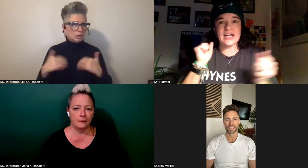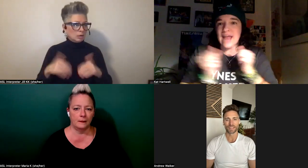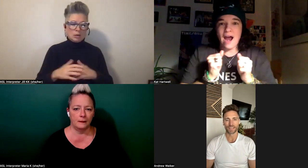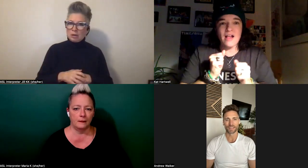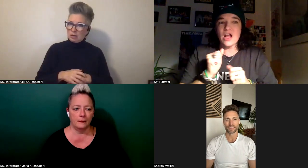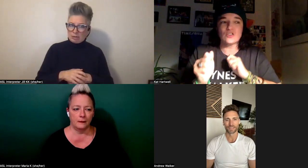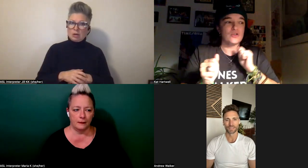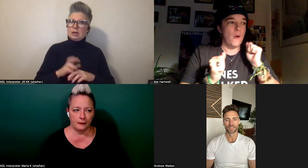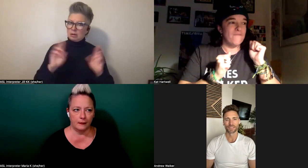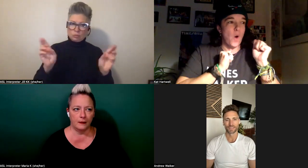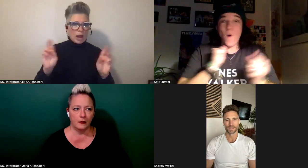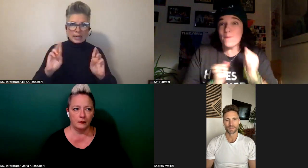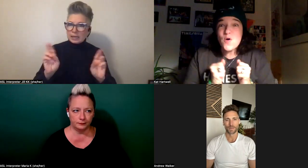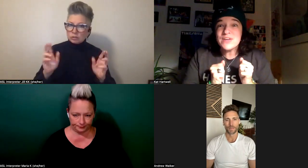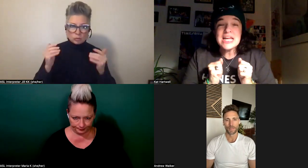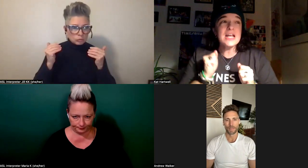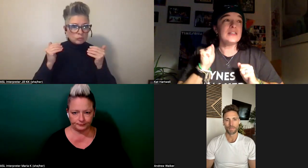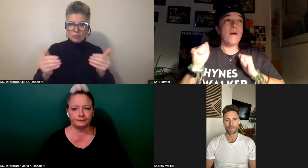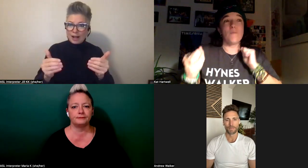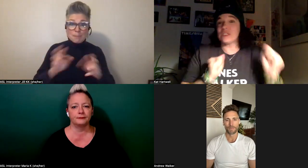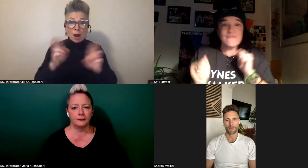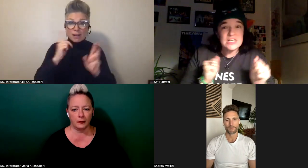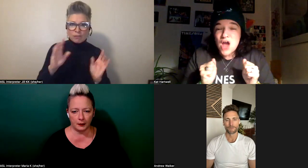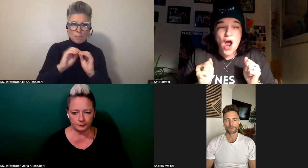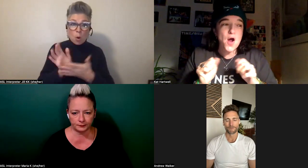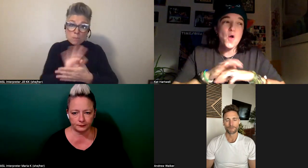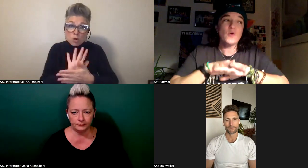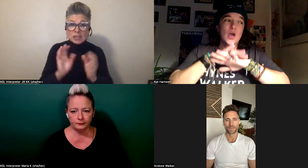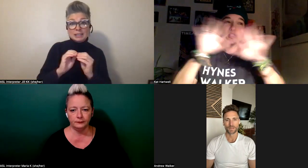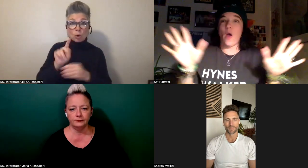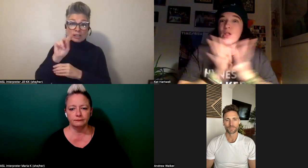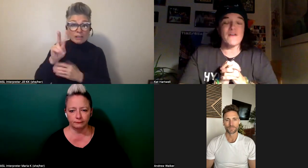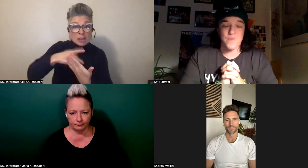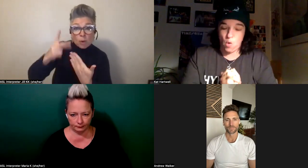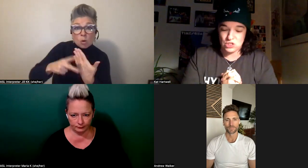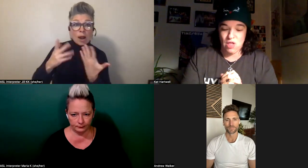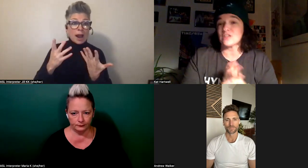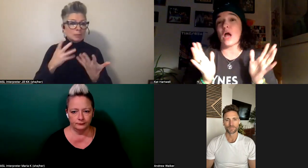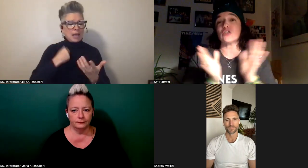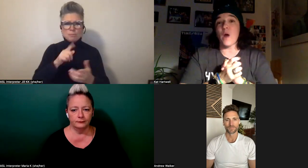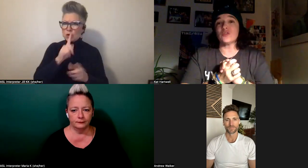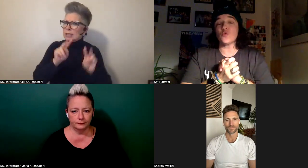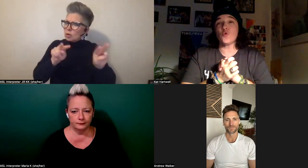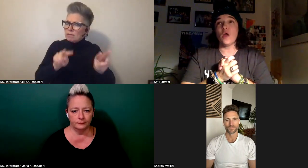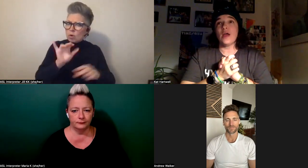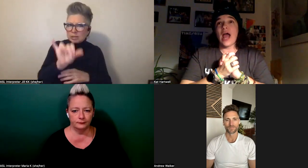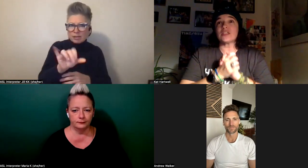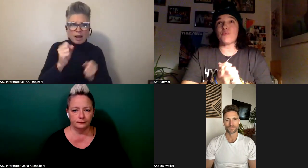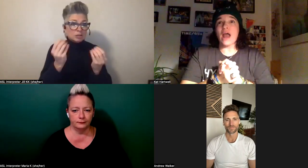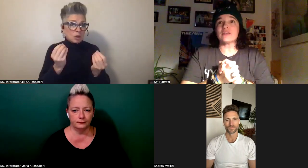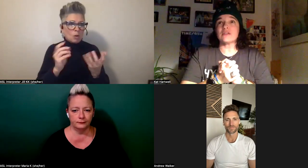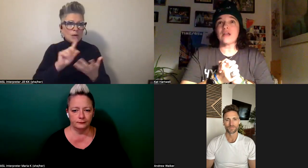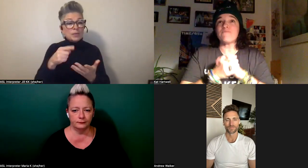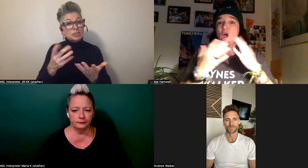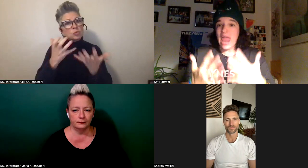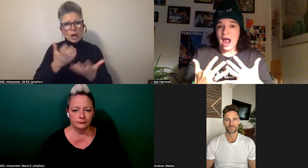ready to get started for more movies, more TV shows. So I'm looking forward to that. So I just wanted to